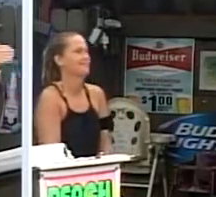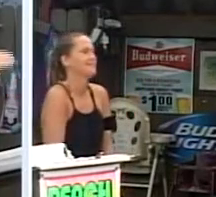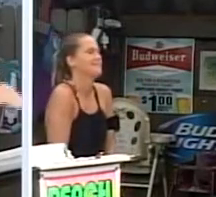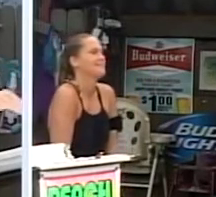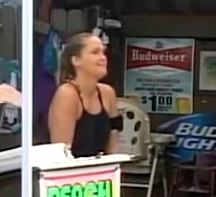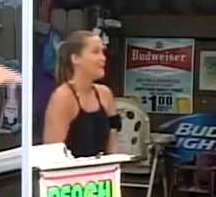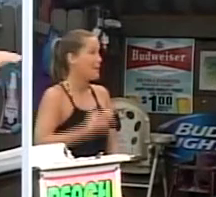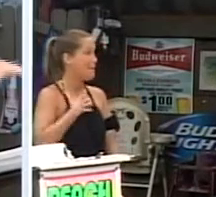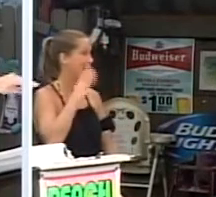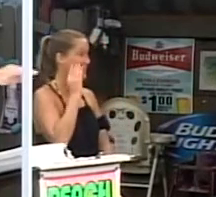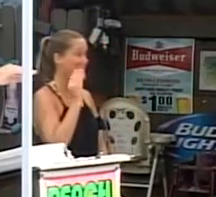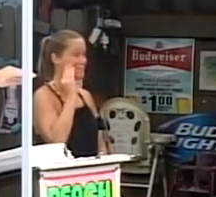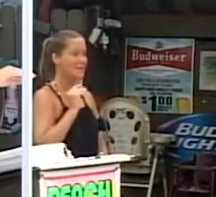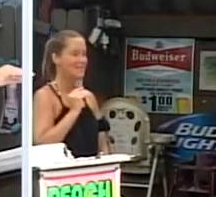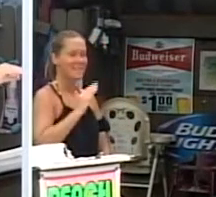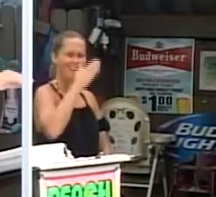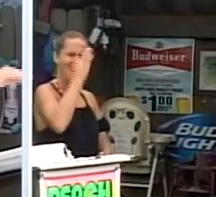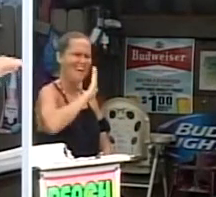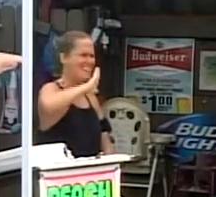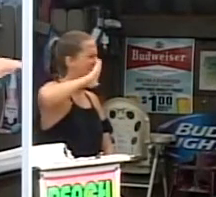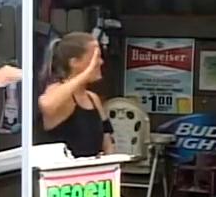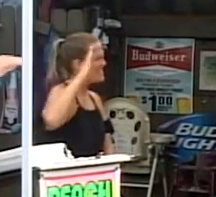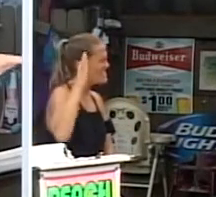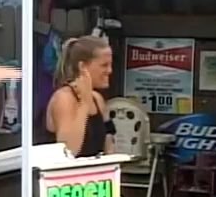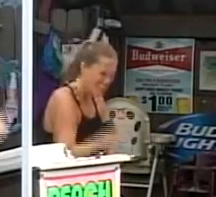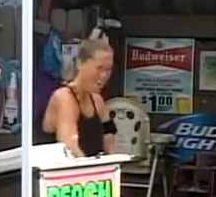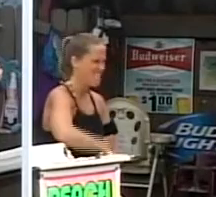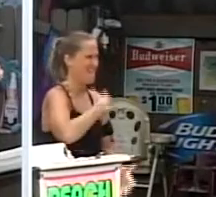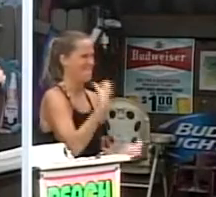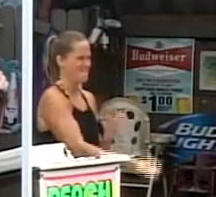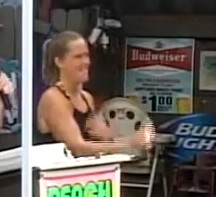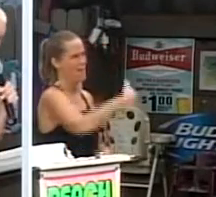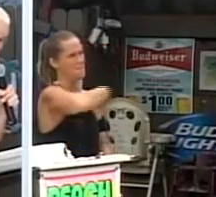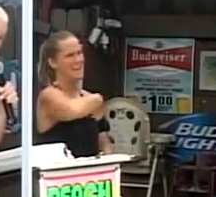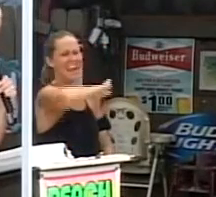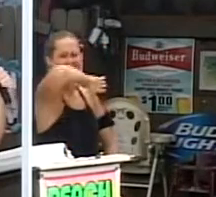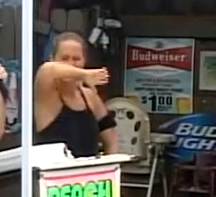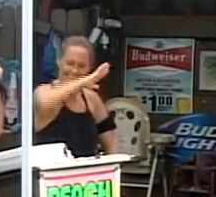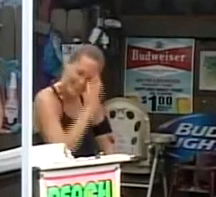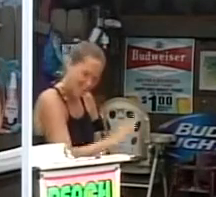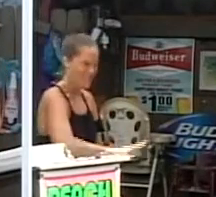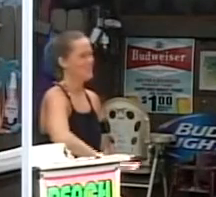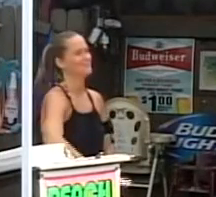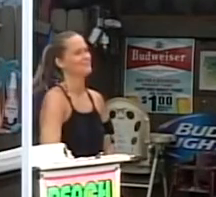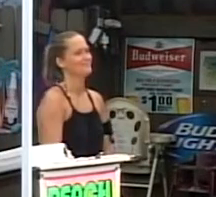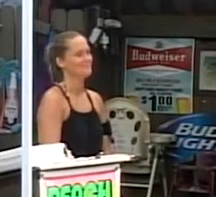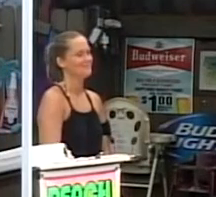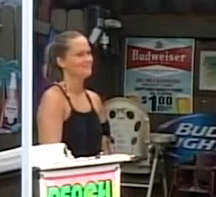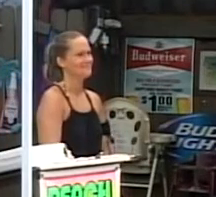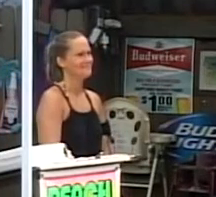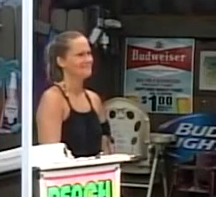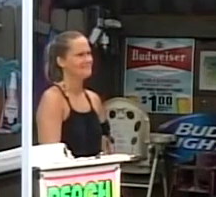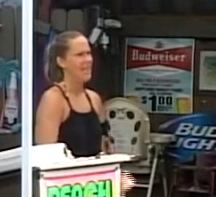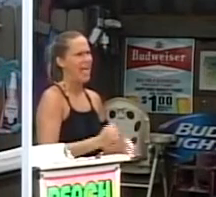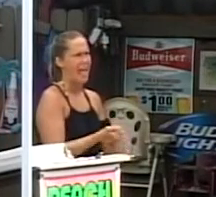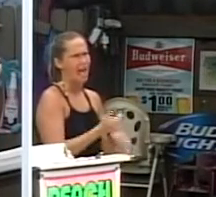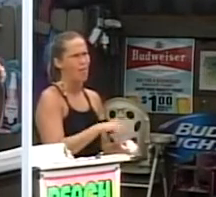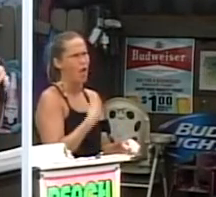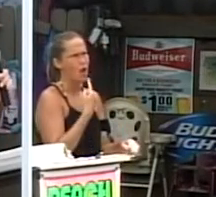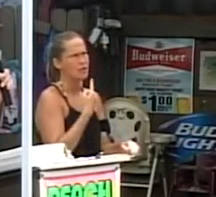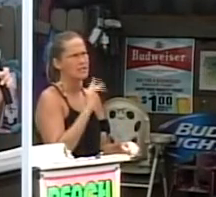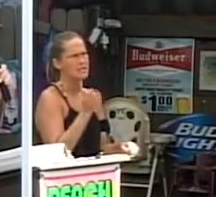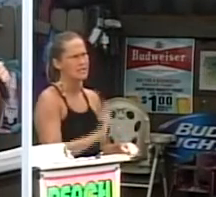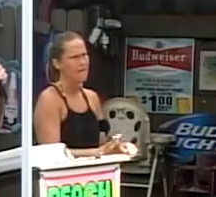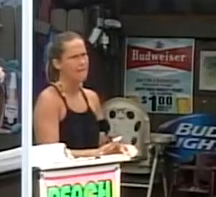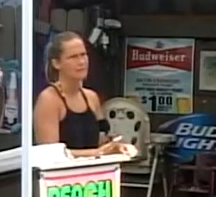has never failed me. Never. Never. Never. Never. How long is never?